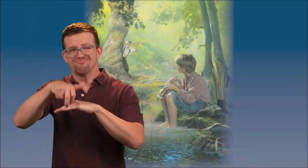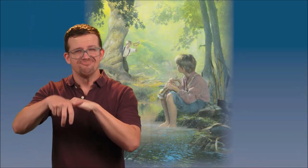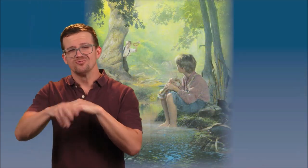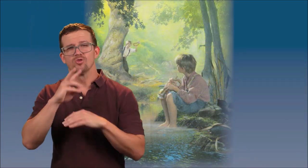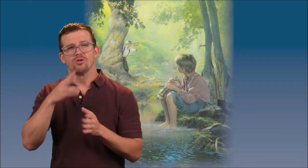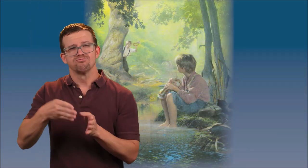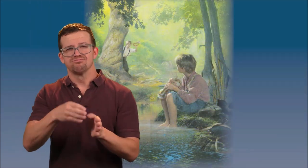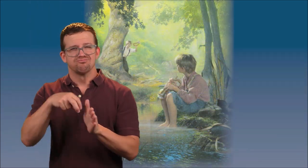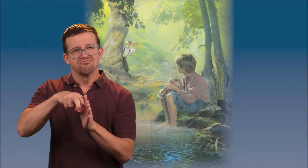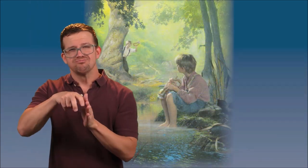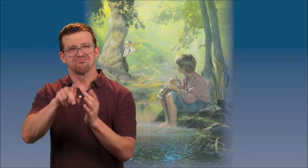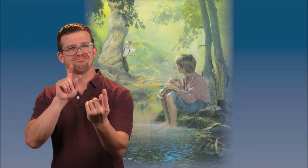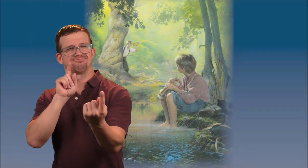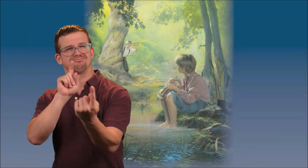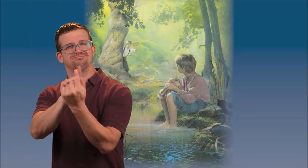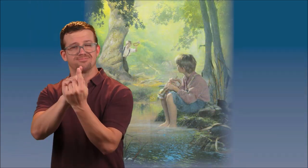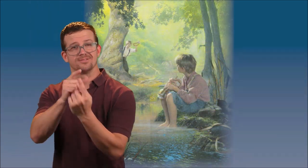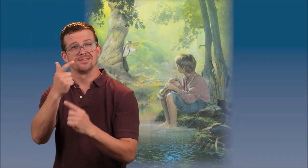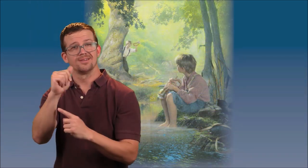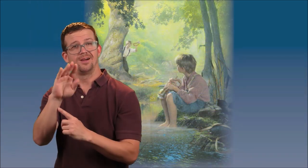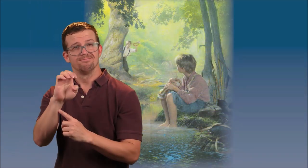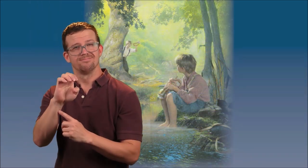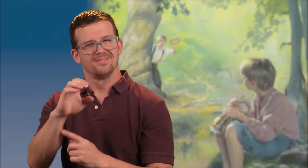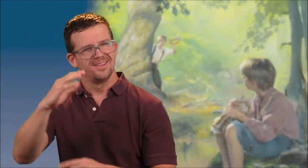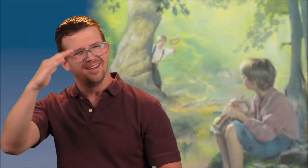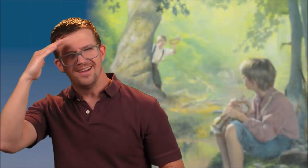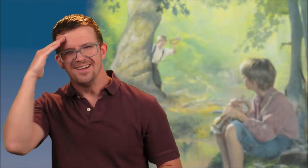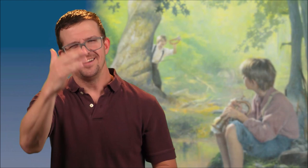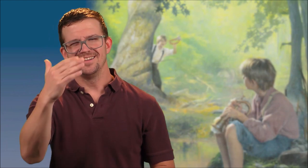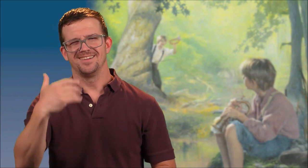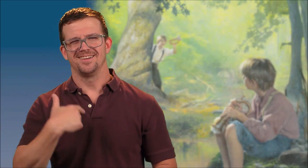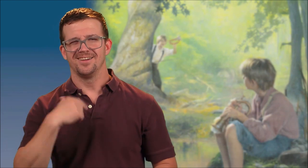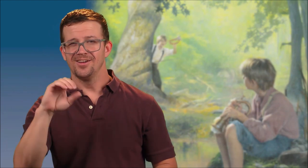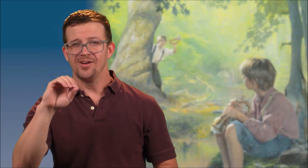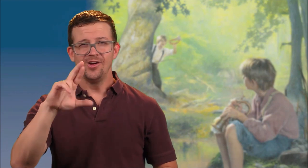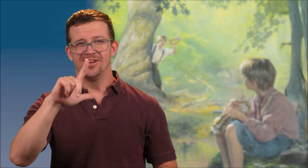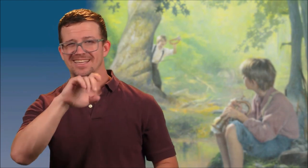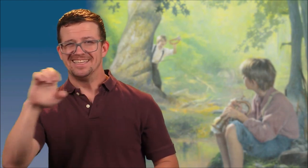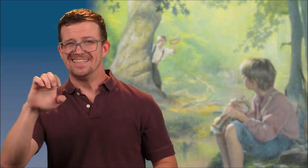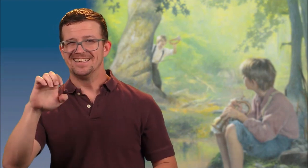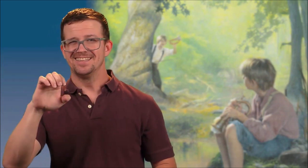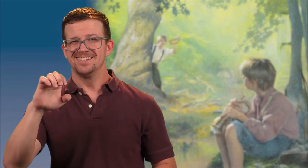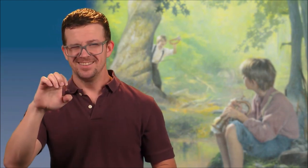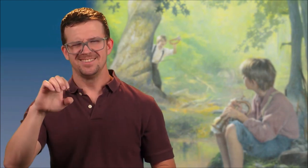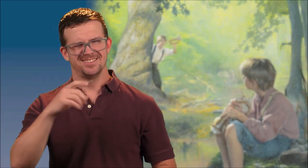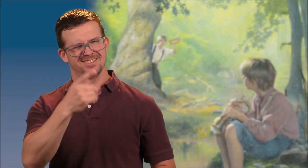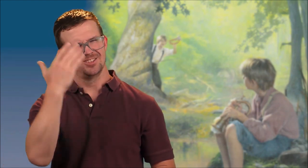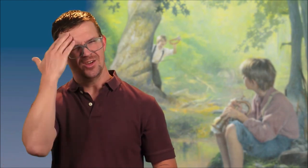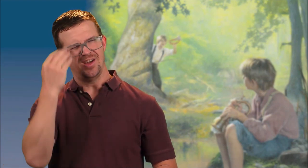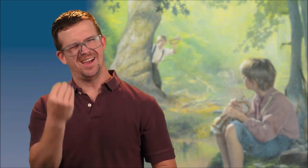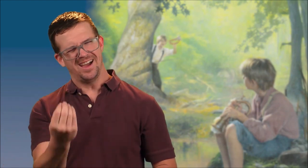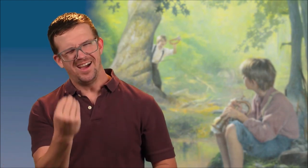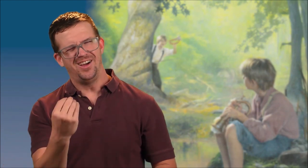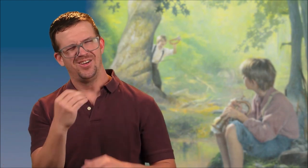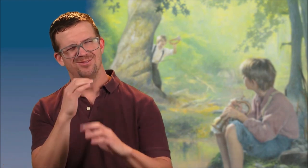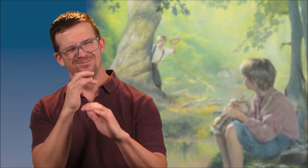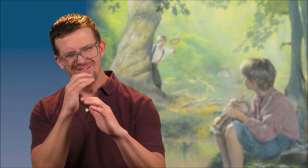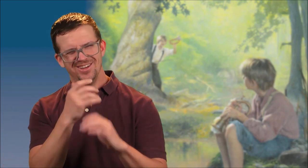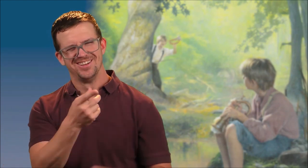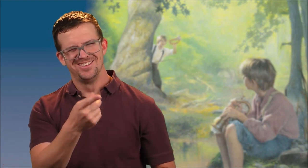on his dirty freckled face. He splashed across the stream to Gabe. "Howdy, I'm Orly. You sure